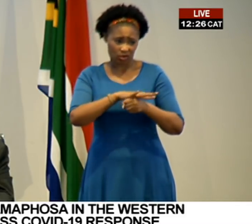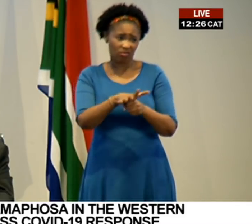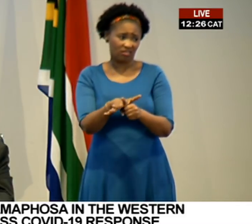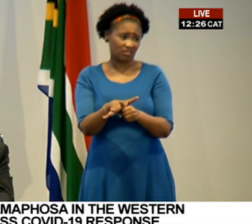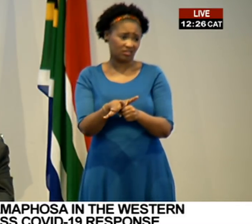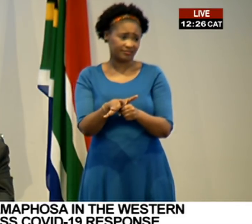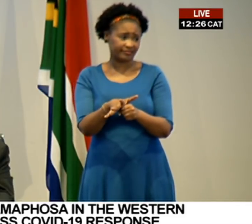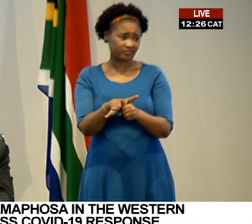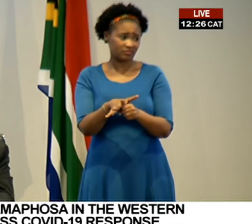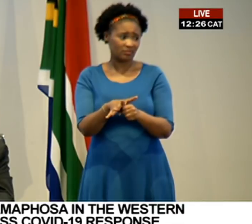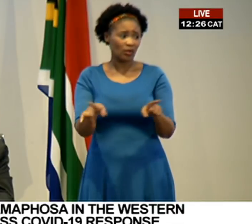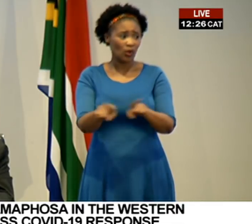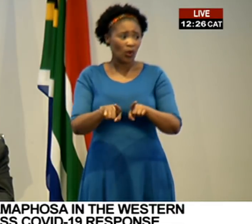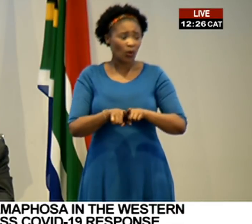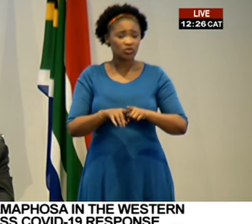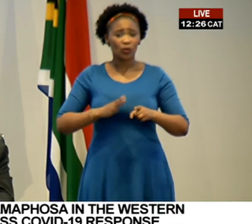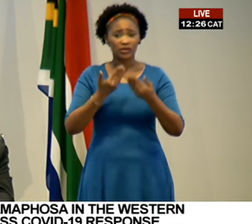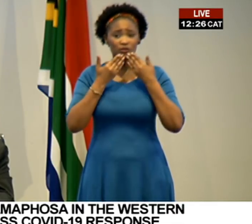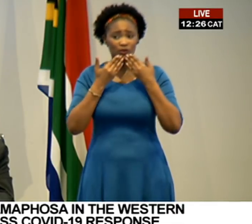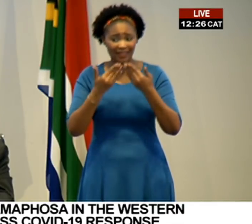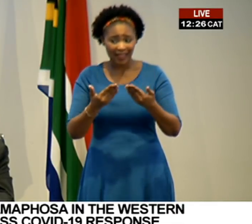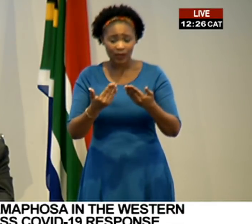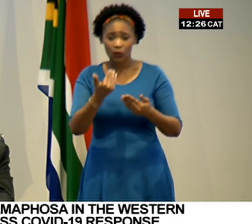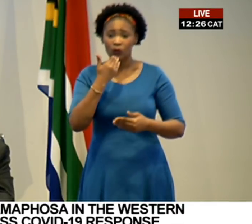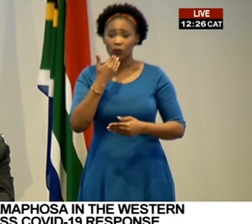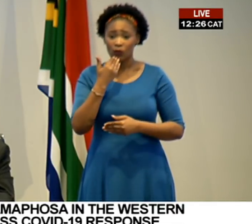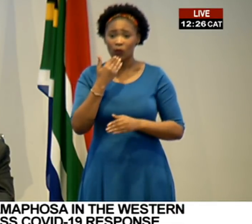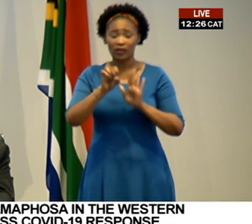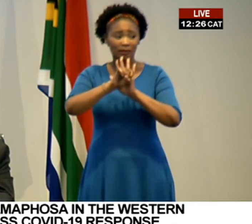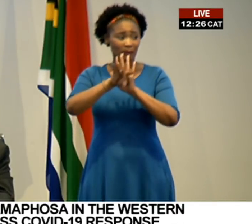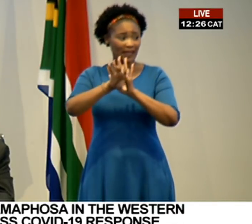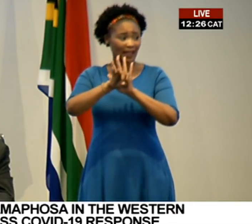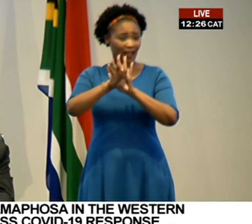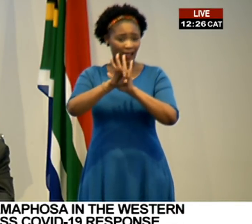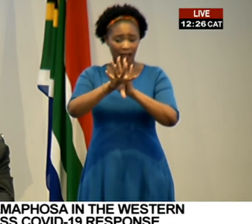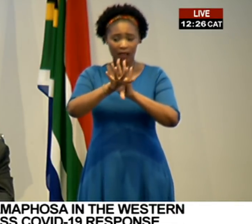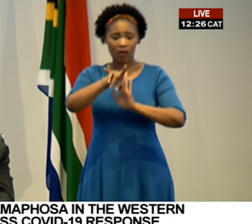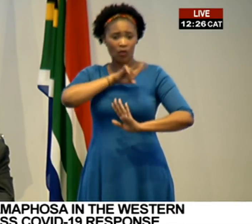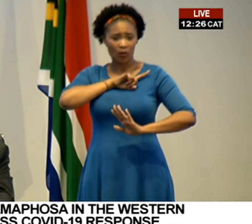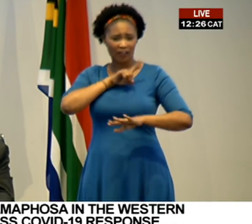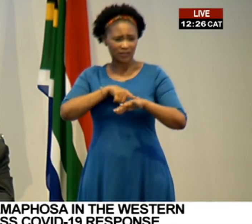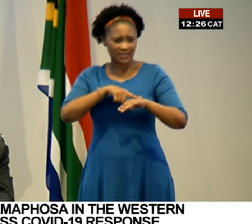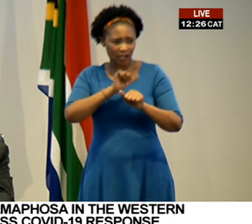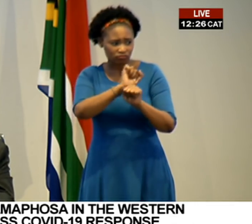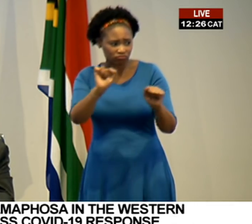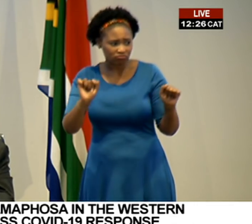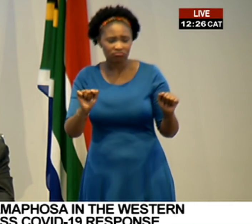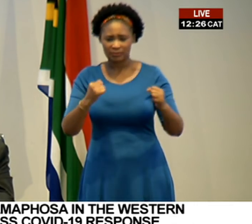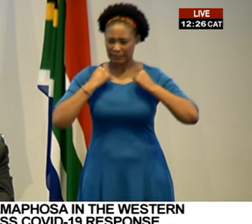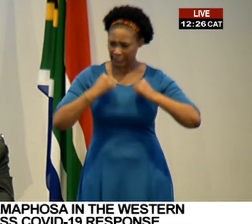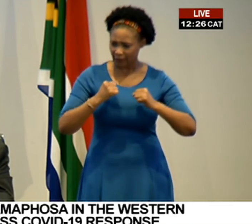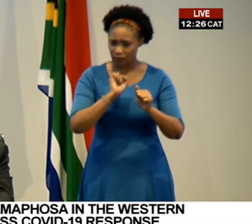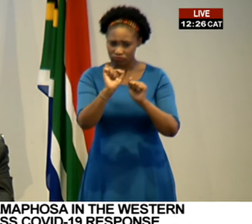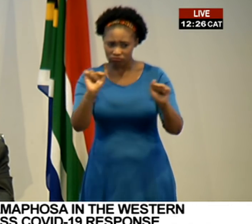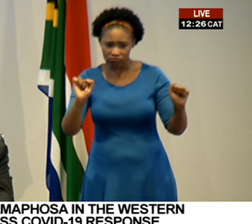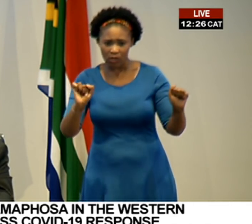And of course, we have to thank the media. They have been devoting a great deal of time and effort in